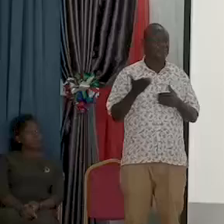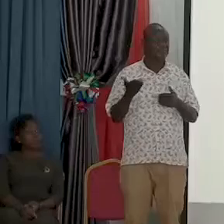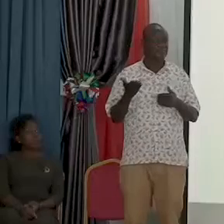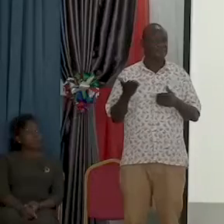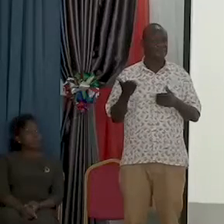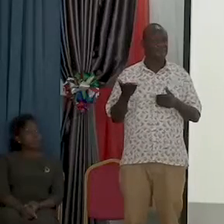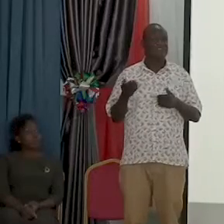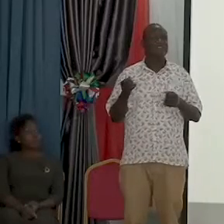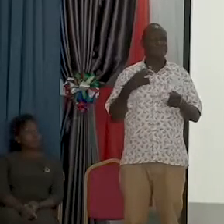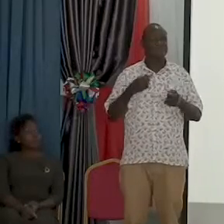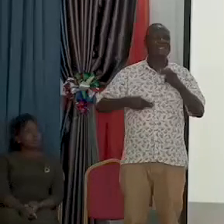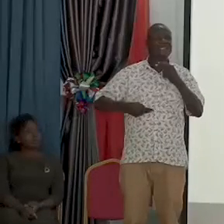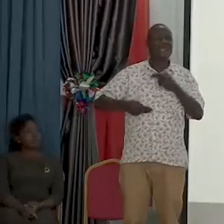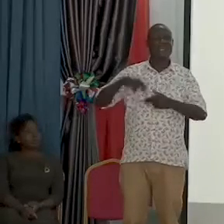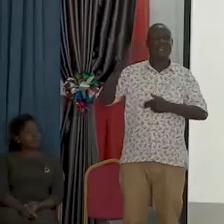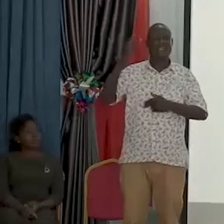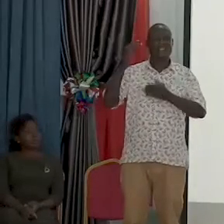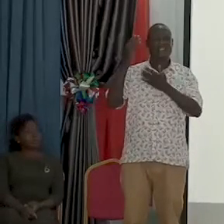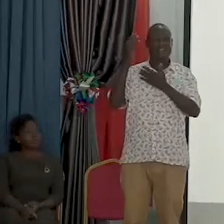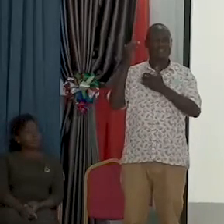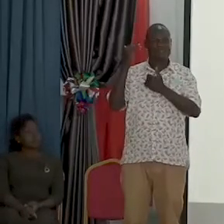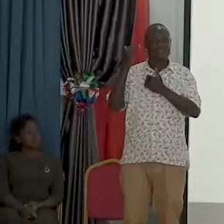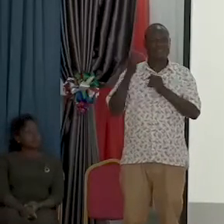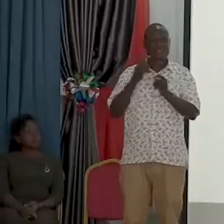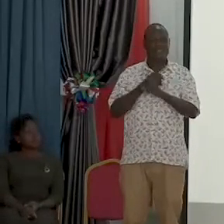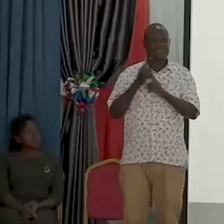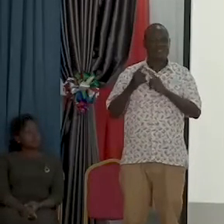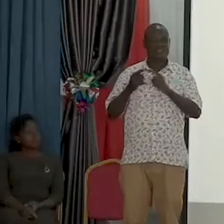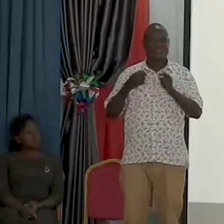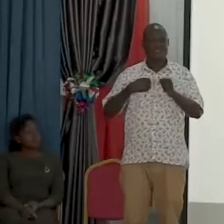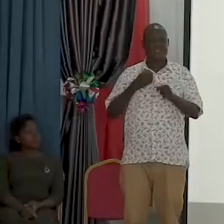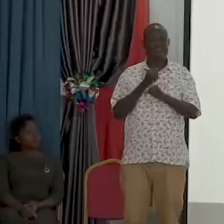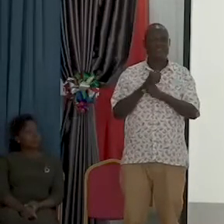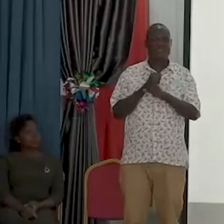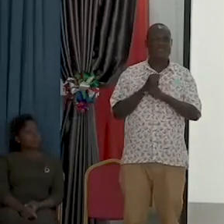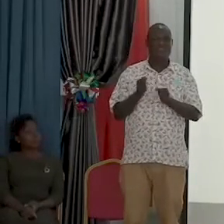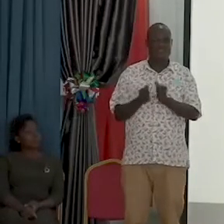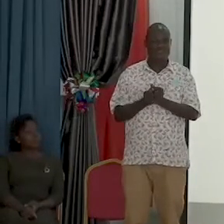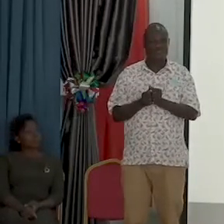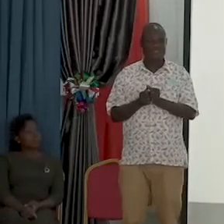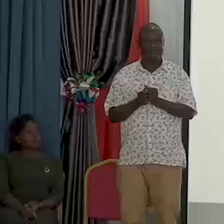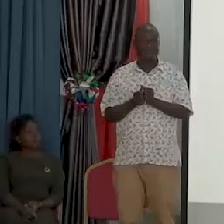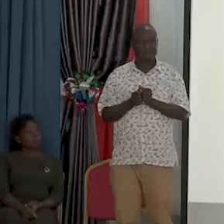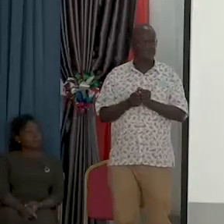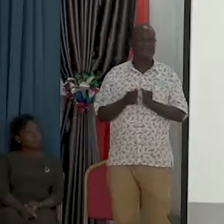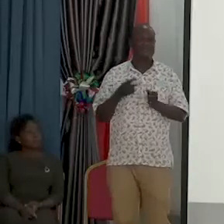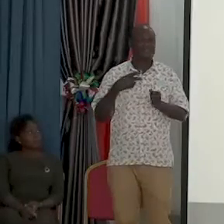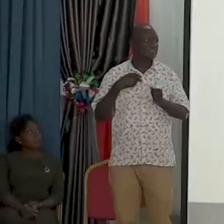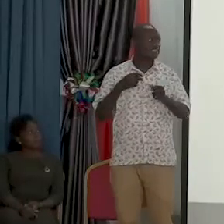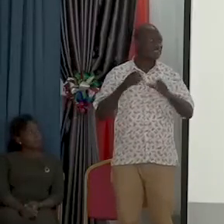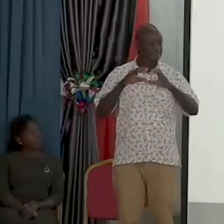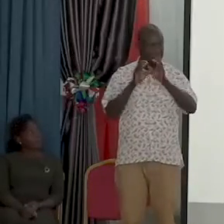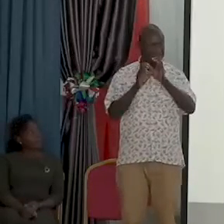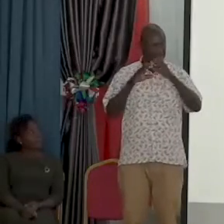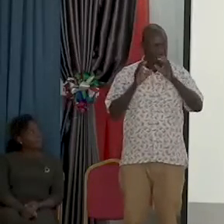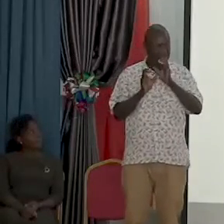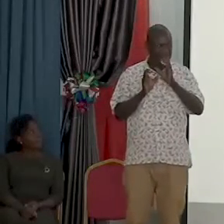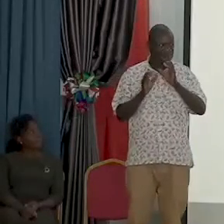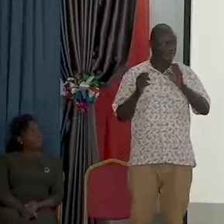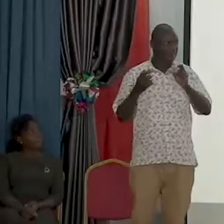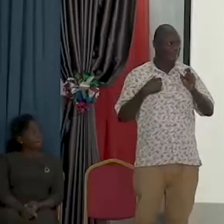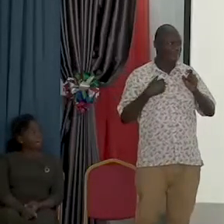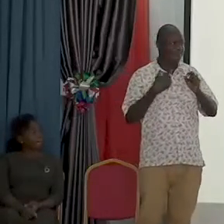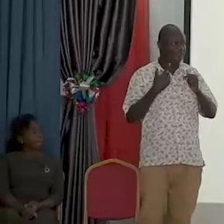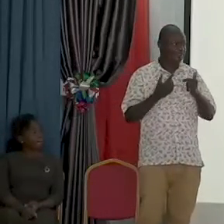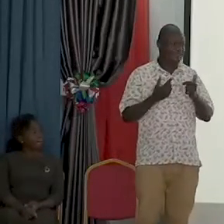high expectations for everyone that I work with, regardless of their diagnosis or their perceived